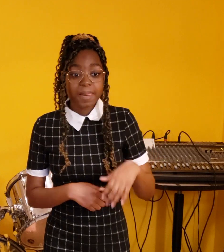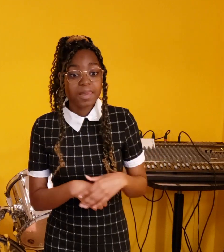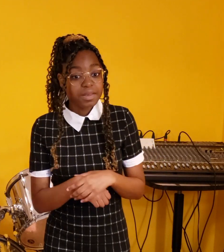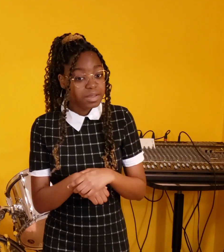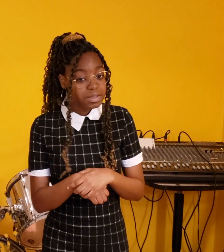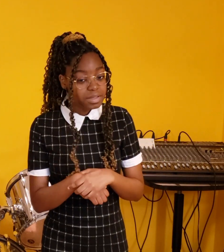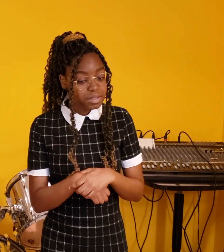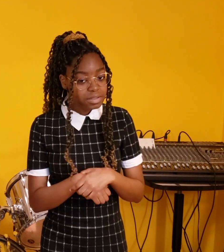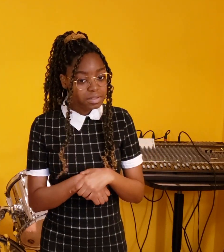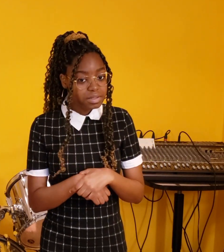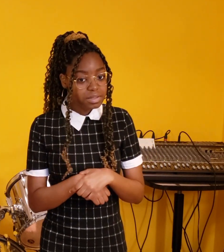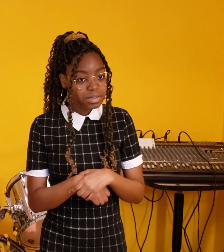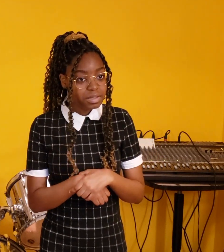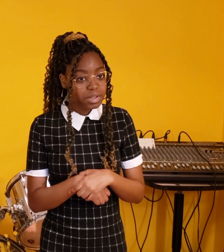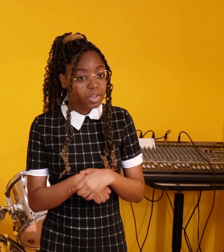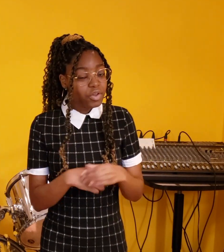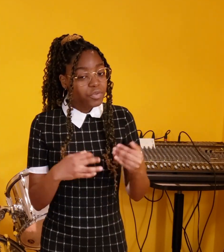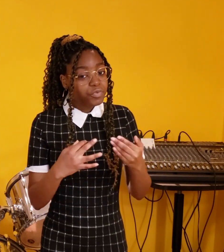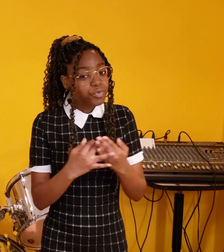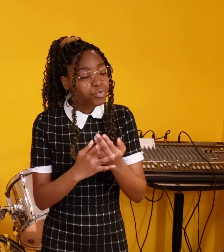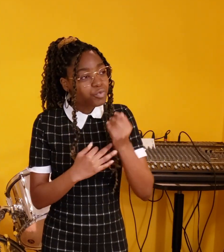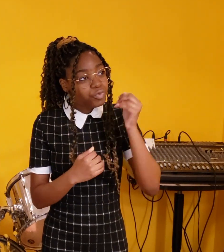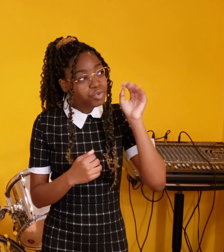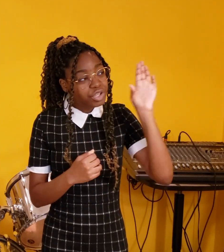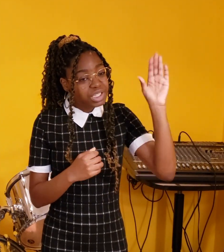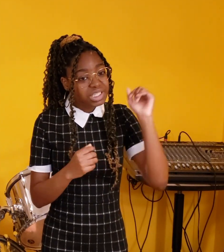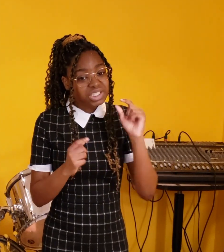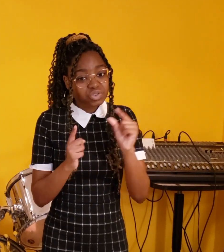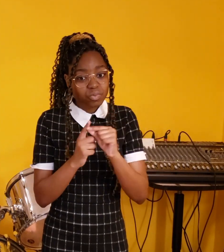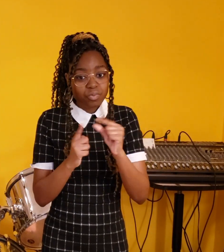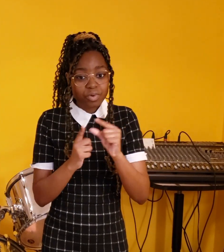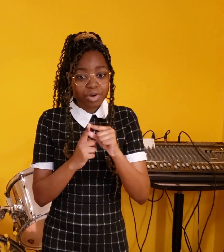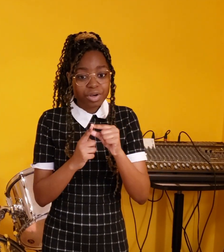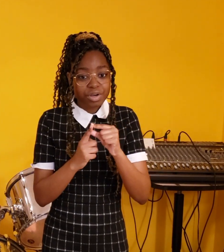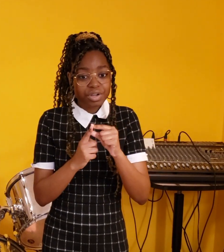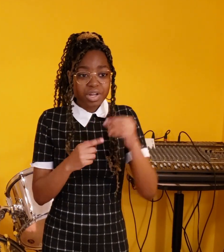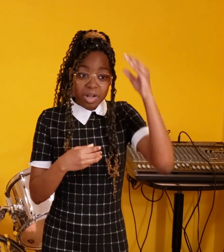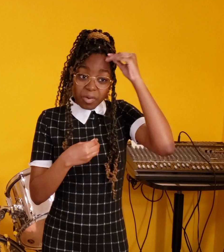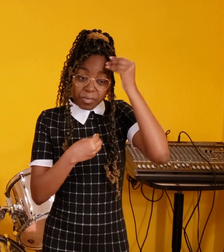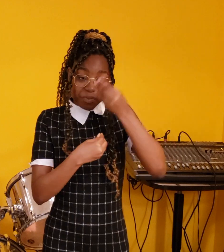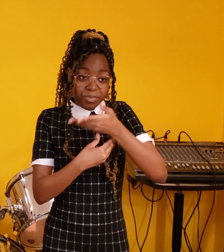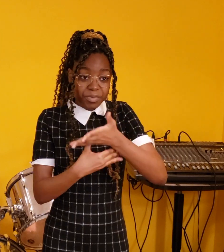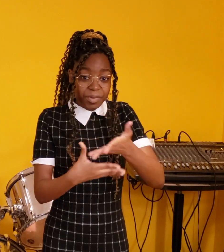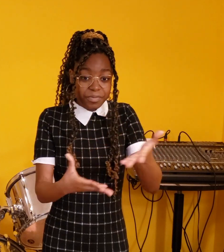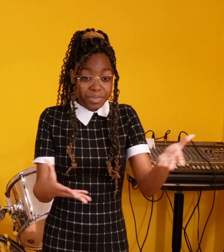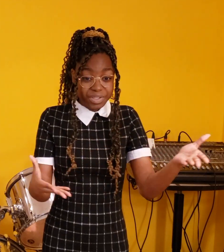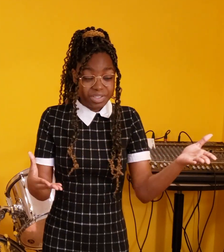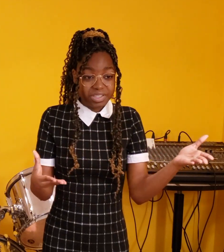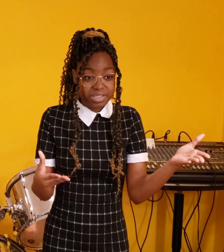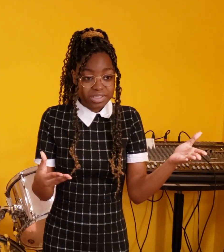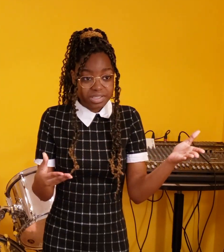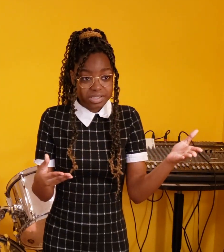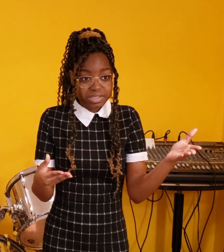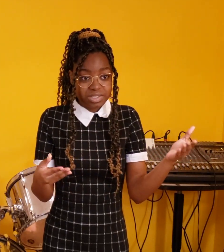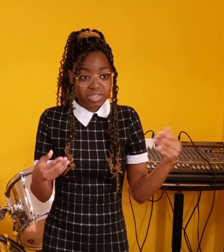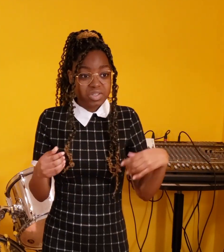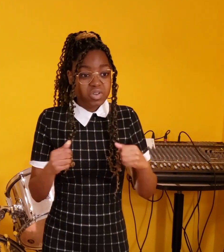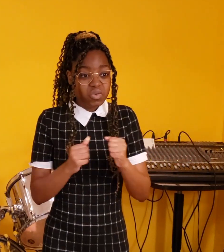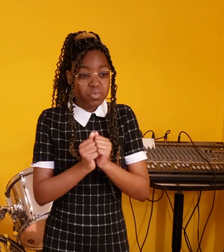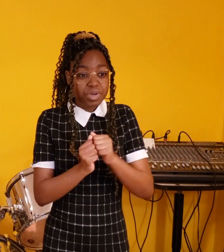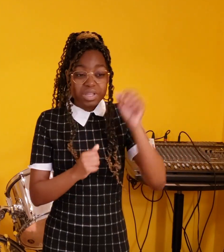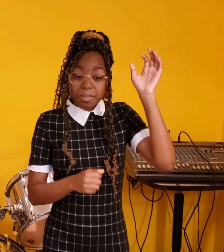times manifested or revealed his word through preaching, which is committed unto